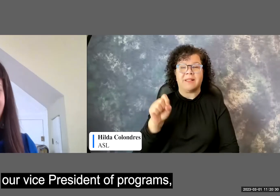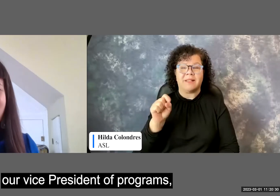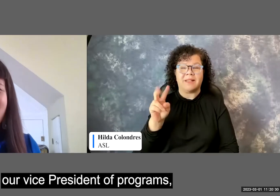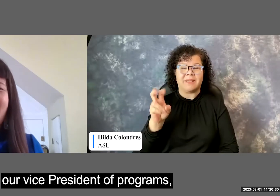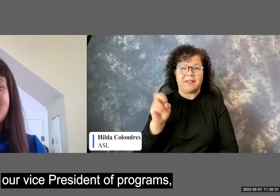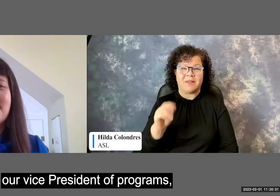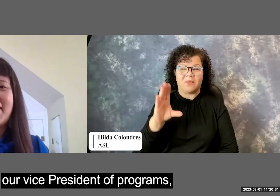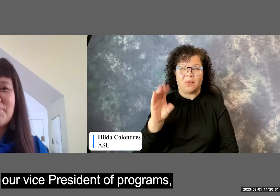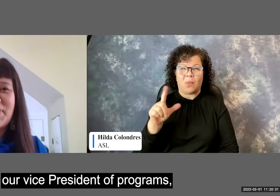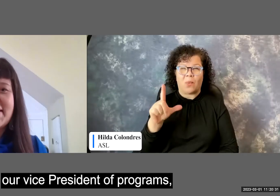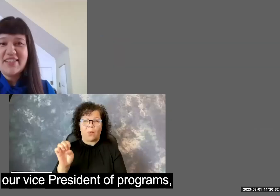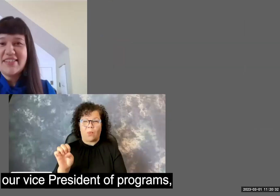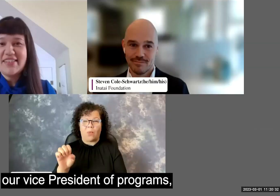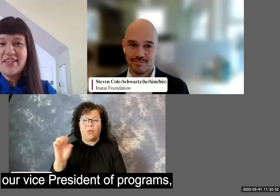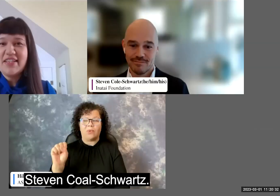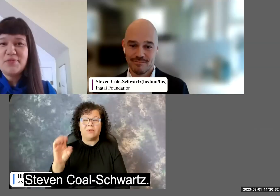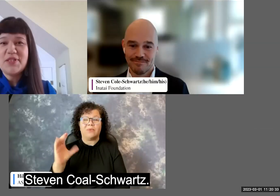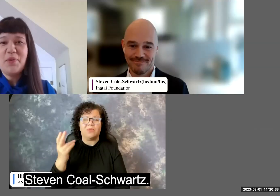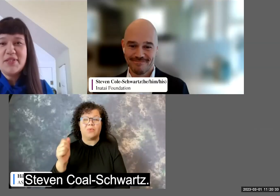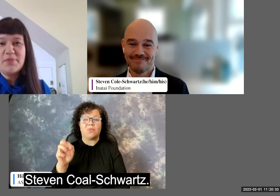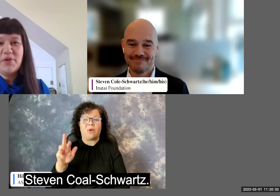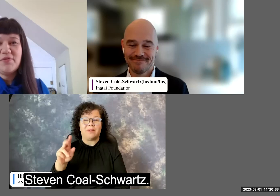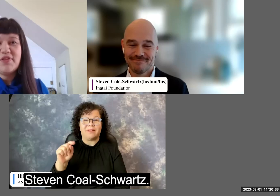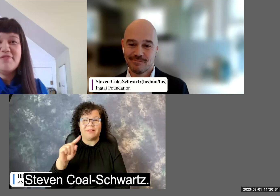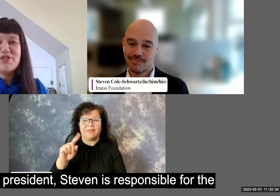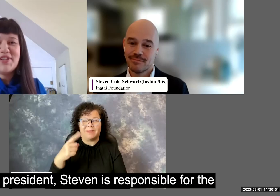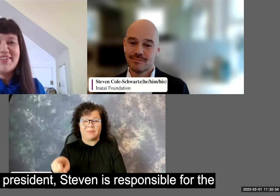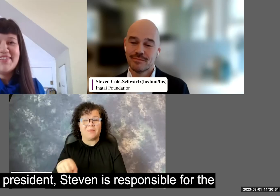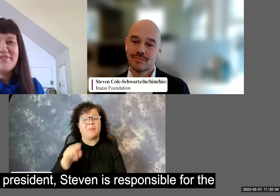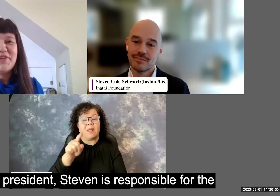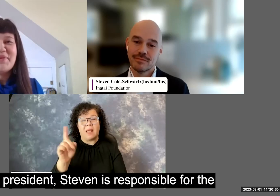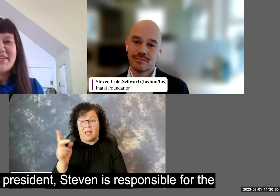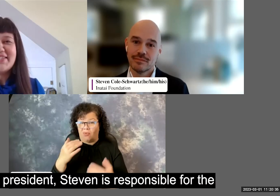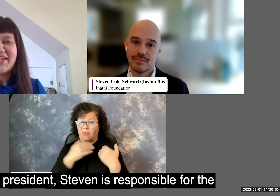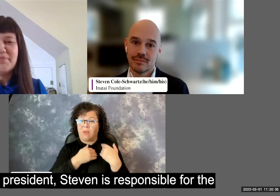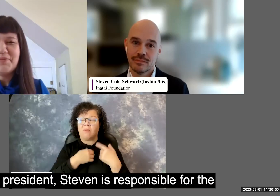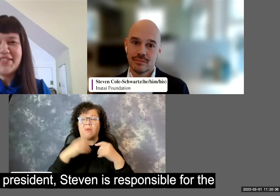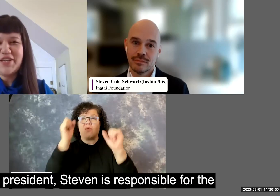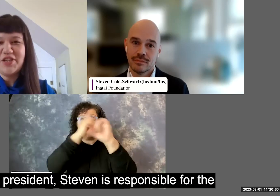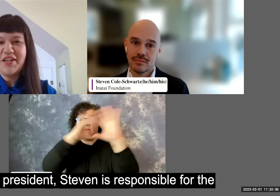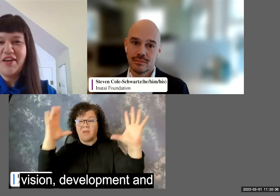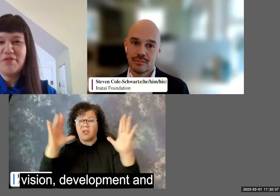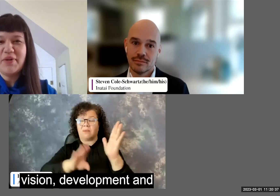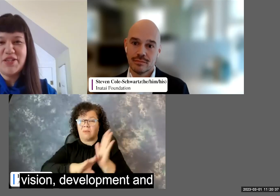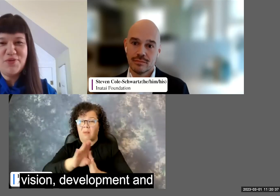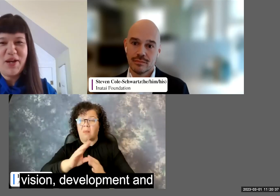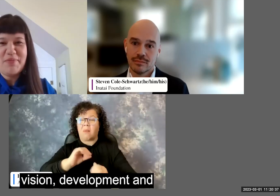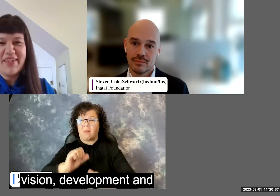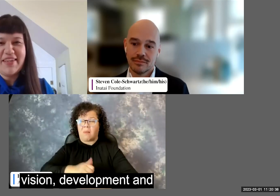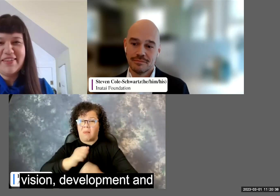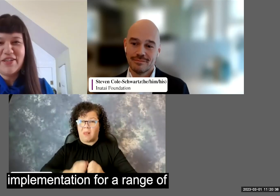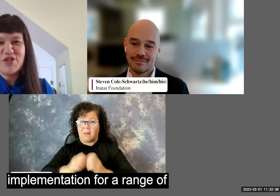Cole-Schwartz. As Vice President, Stephen is responsible for the vision, development, and implementation of a range